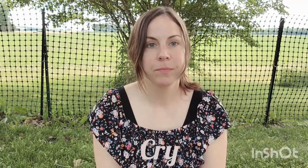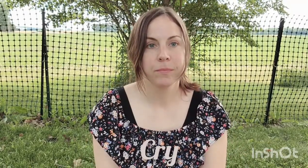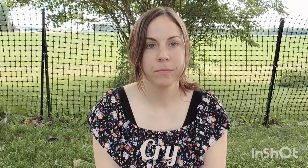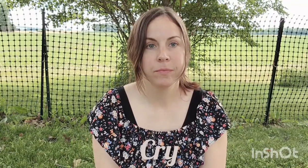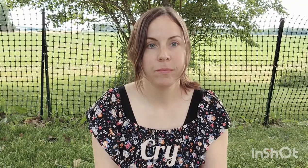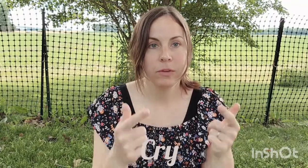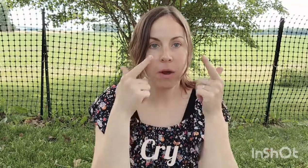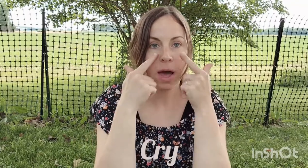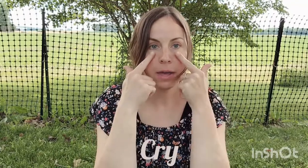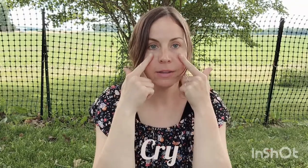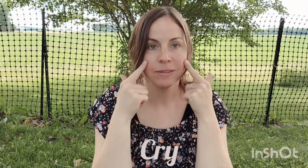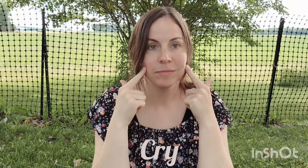Cry.